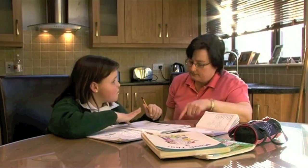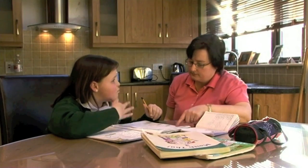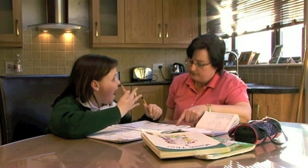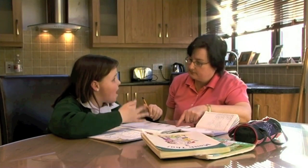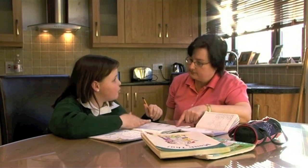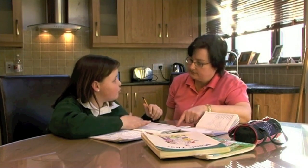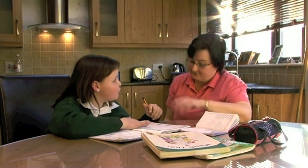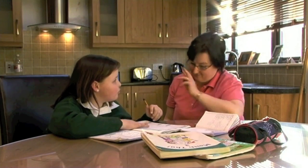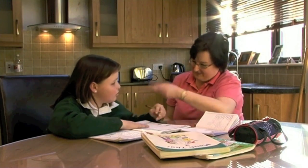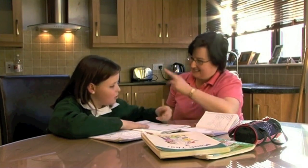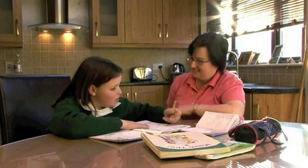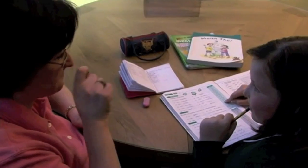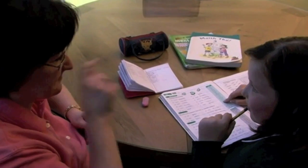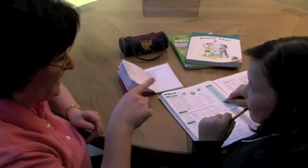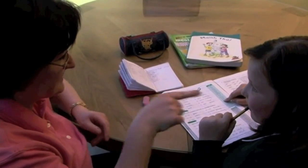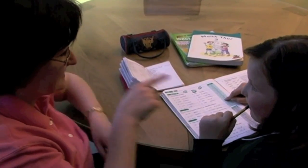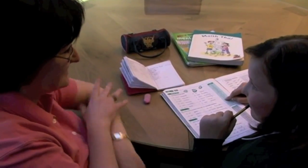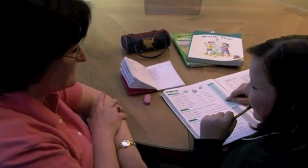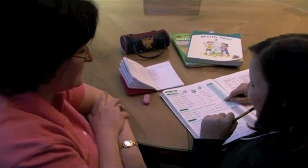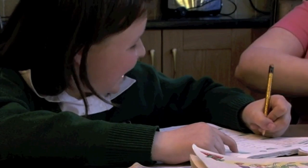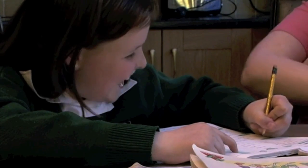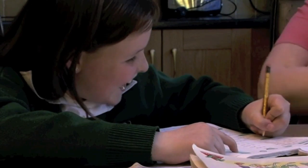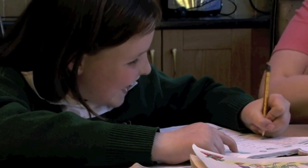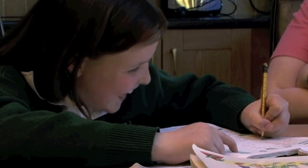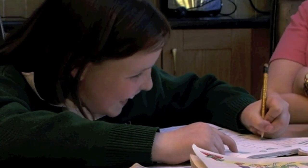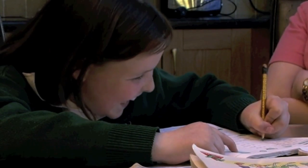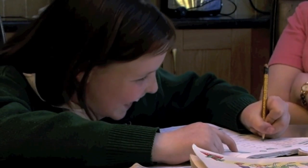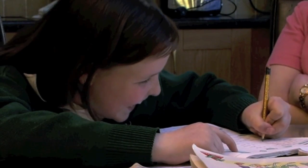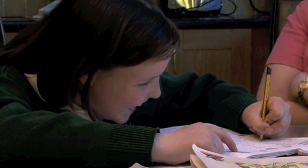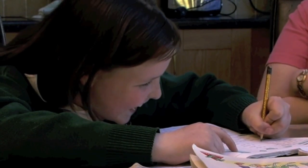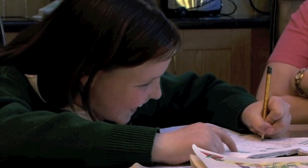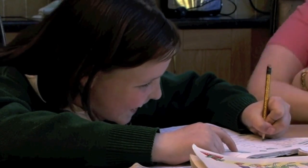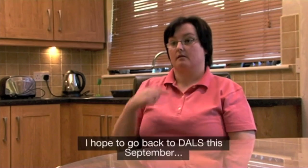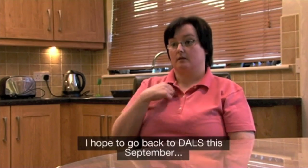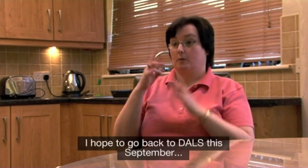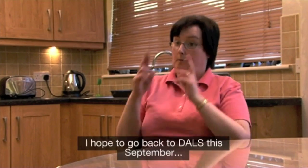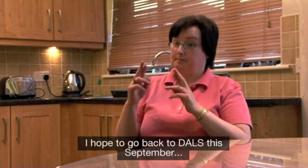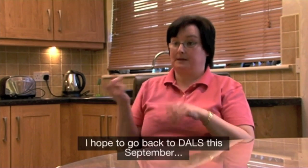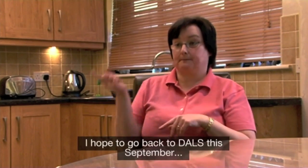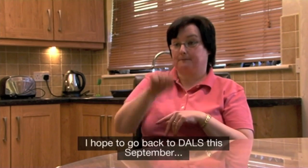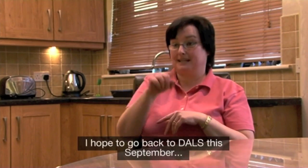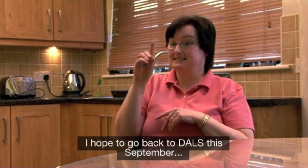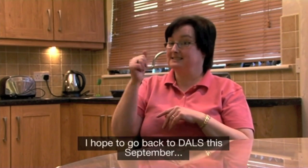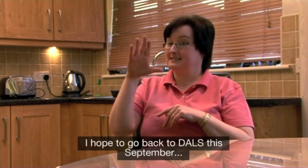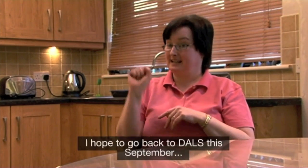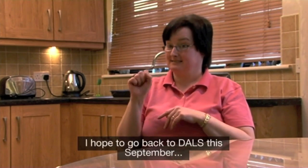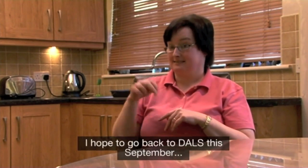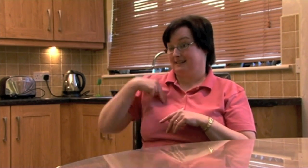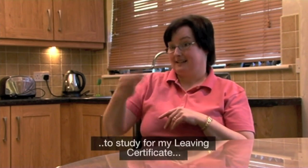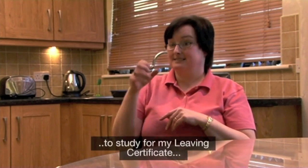I I hope to go back to DALS this September to study for my